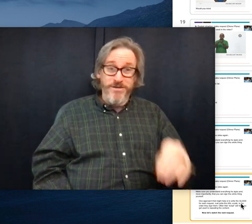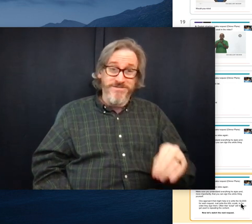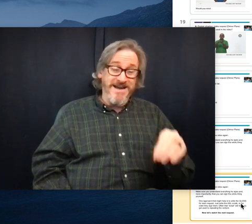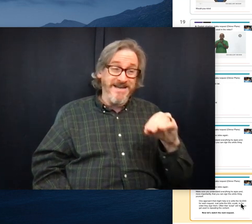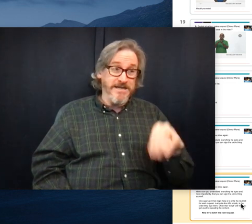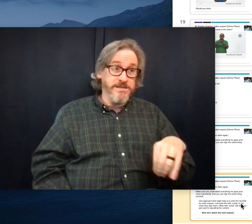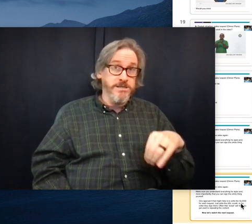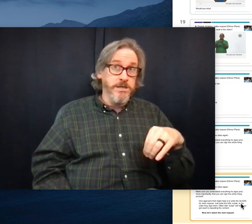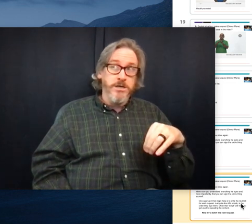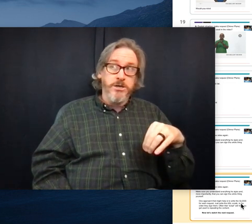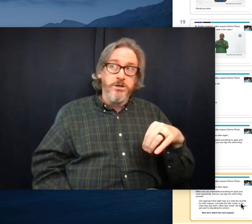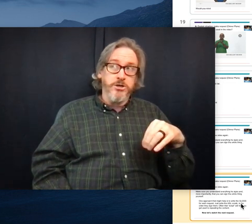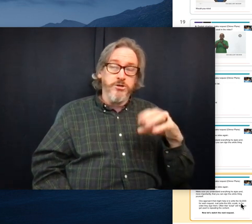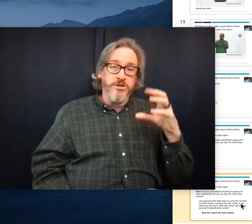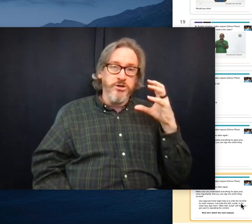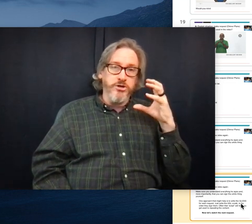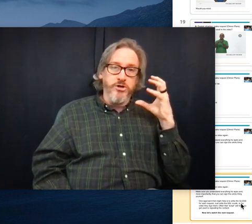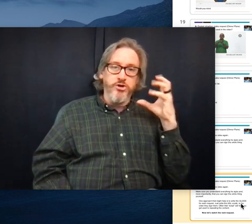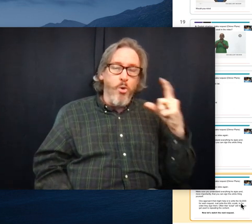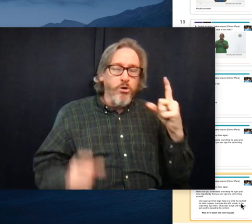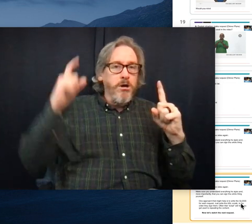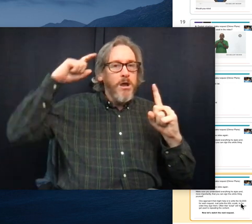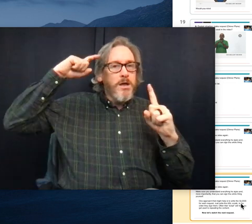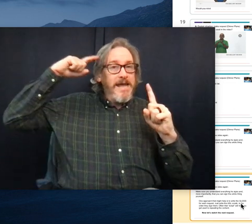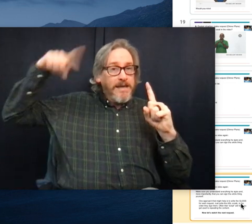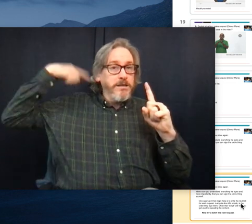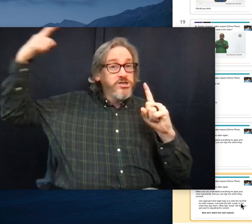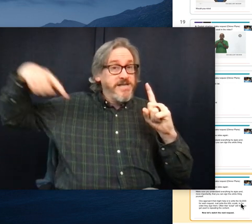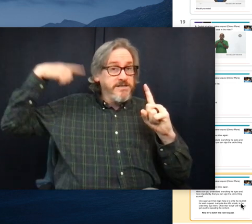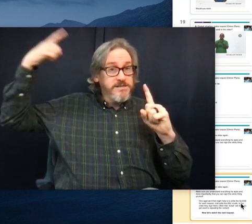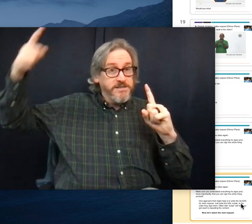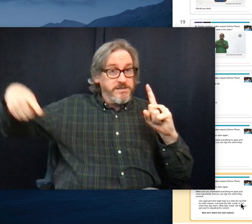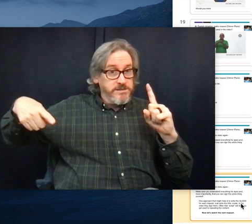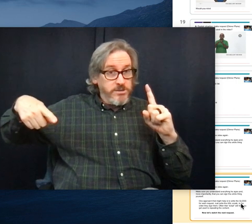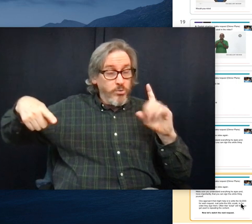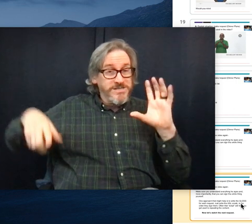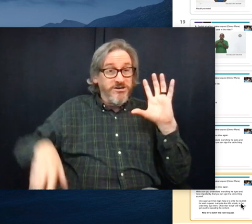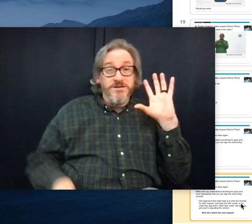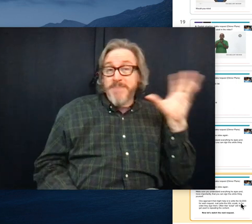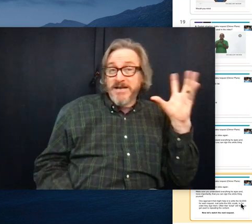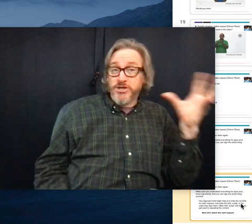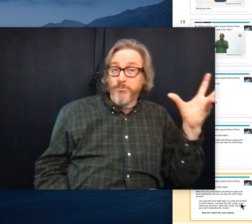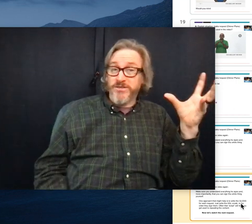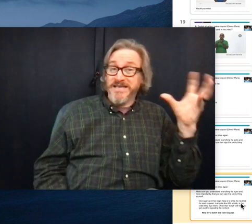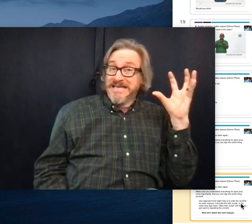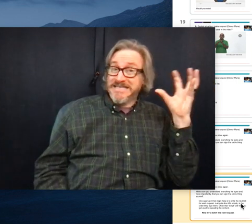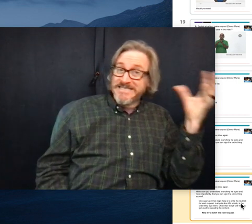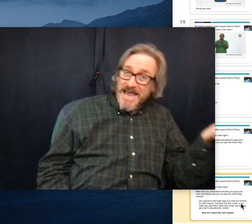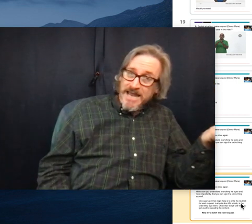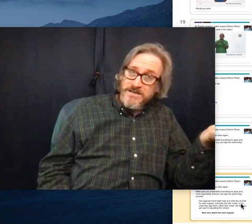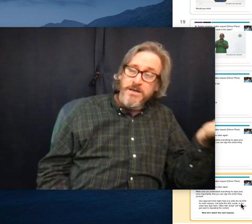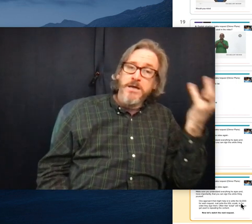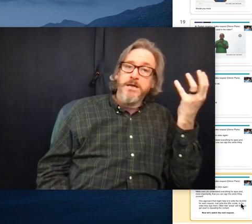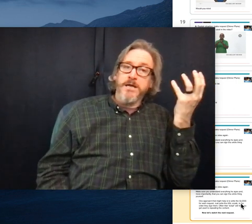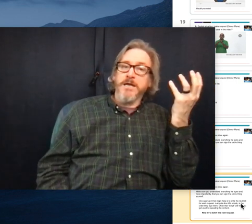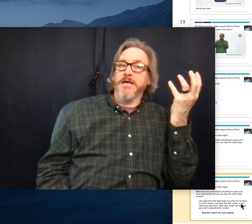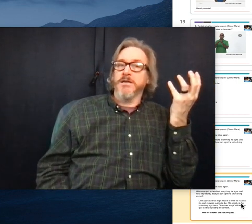help with that is your English sentences will start to match up with the